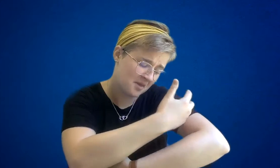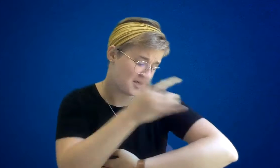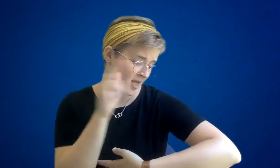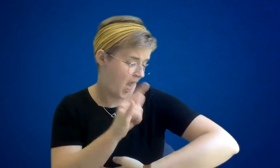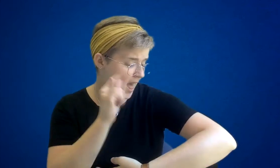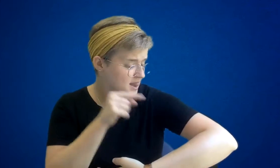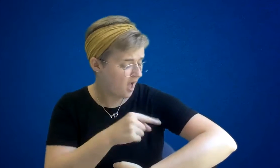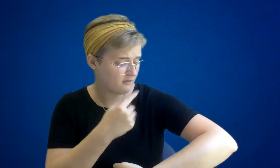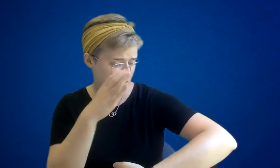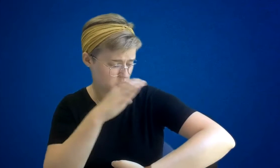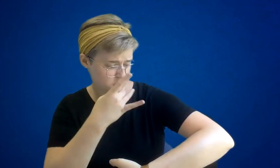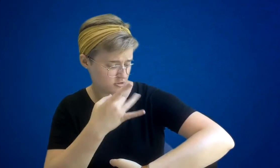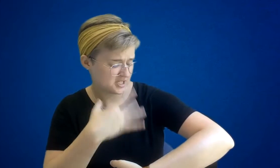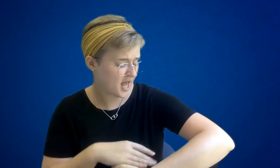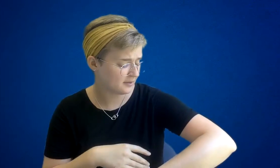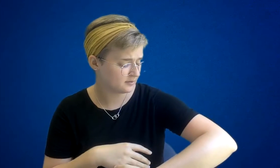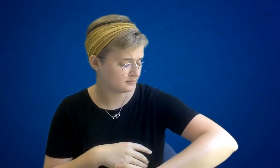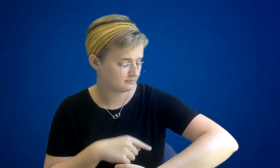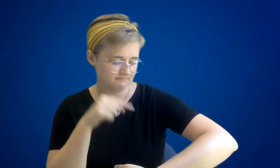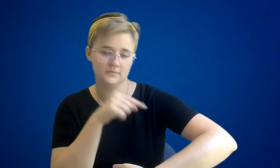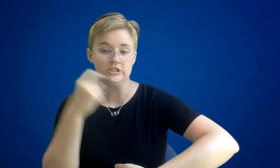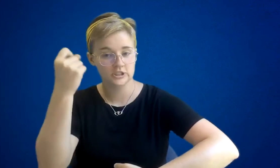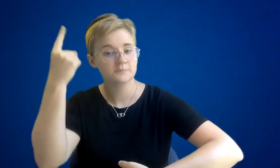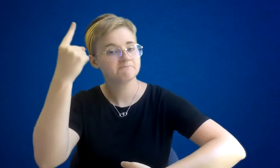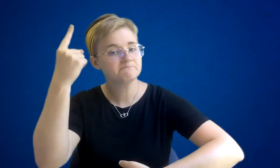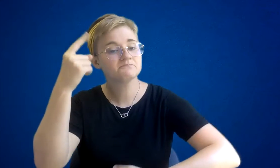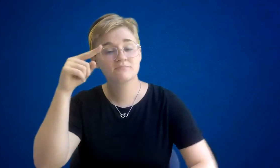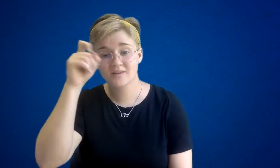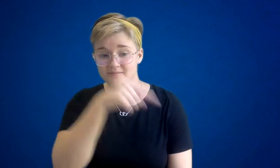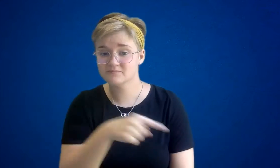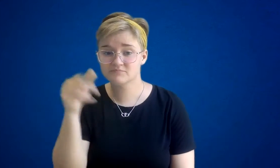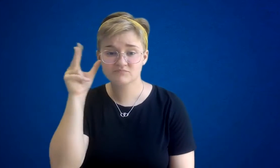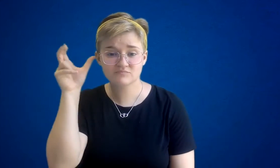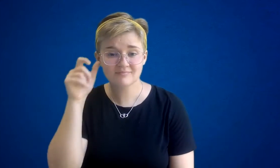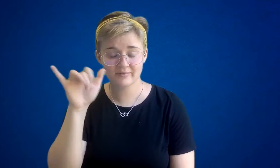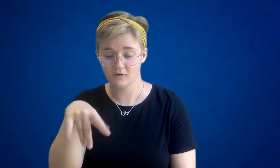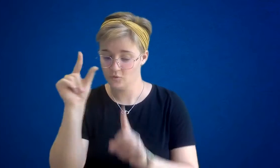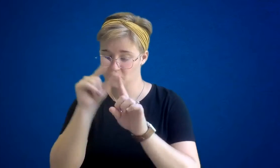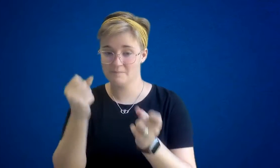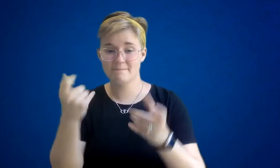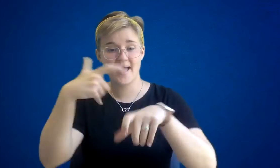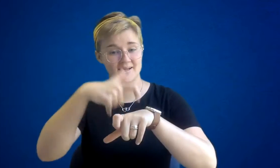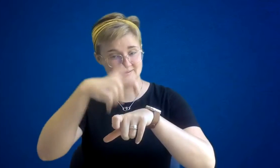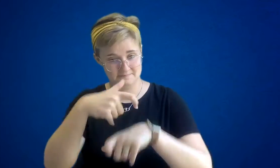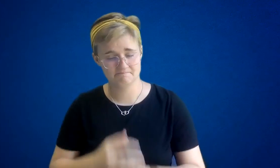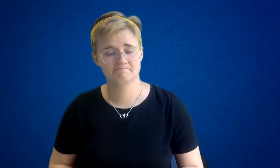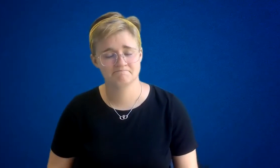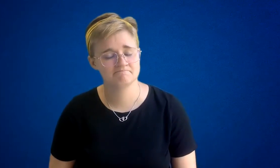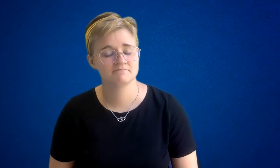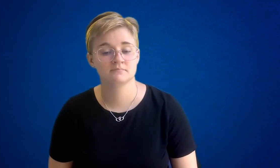Searchlight." And Searchlight understood, for she had heard those words many times before. That